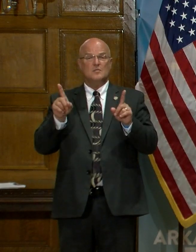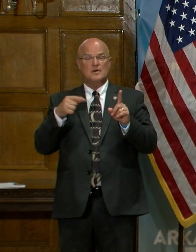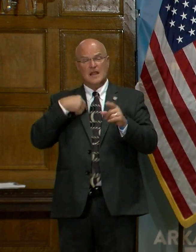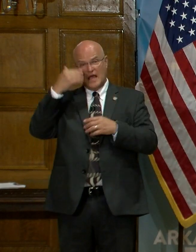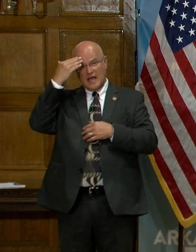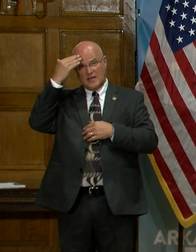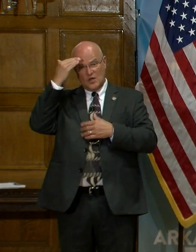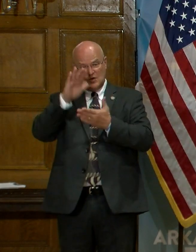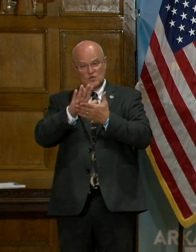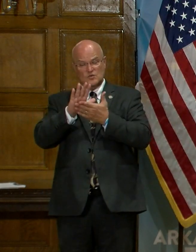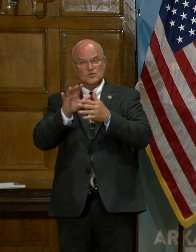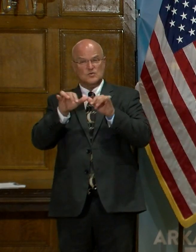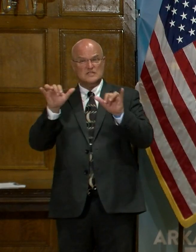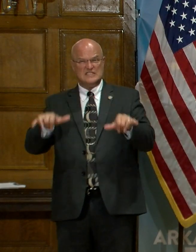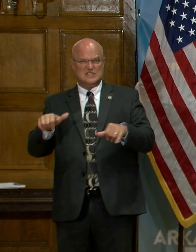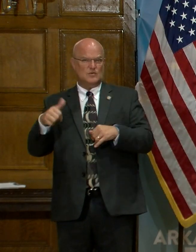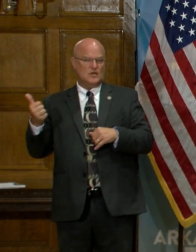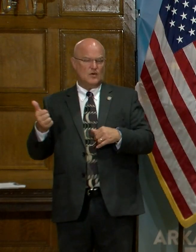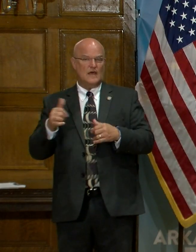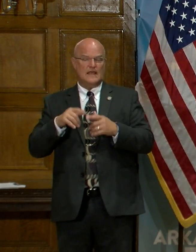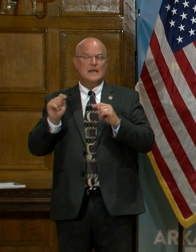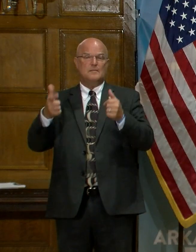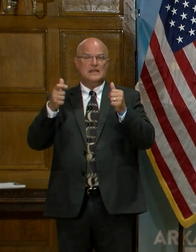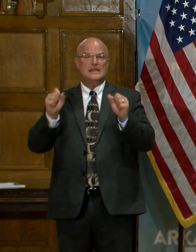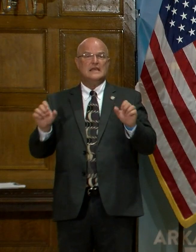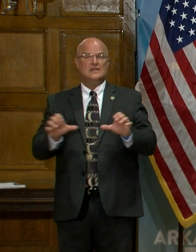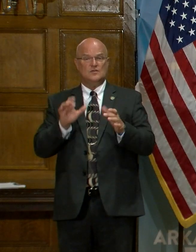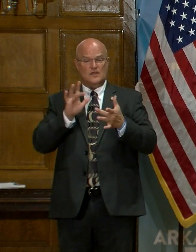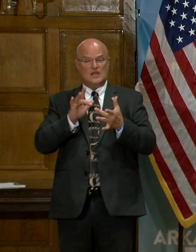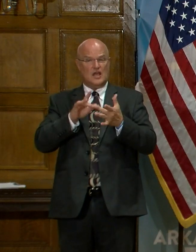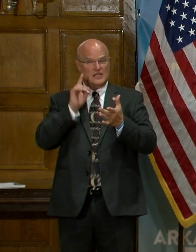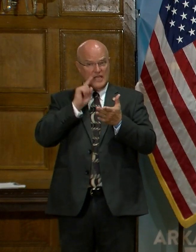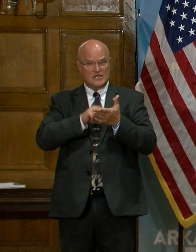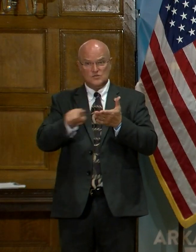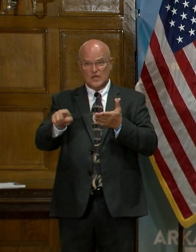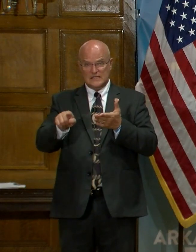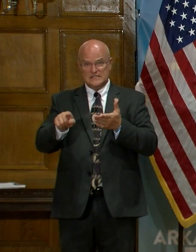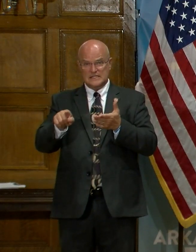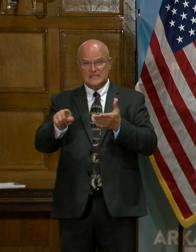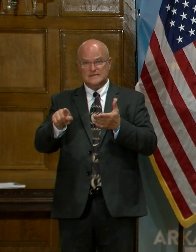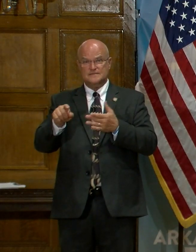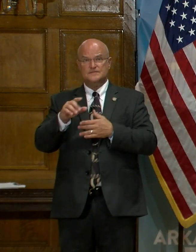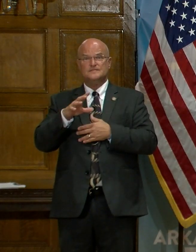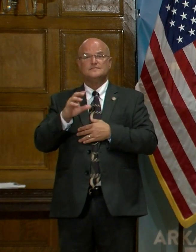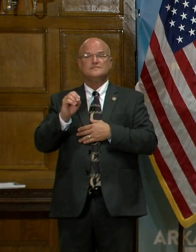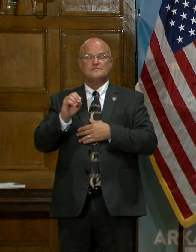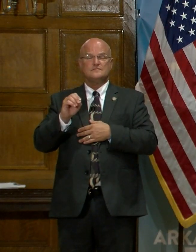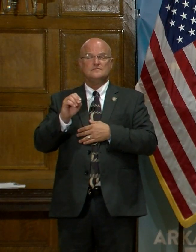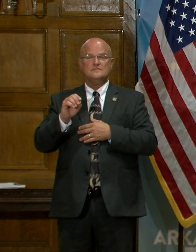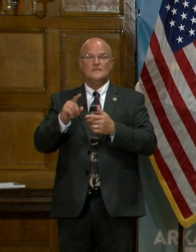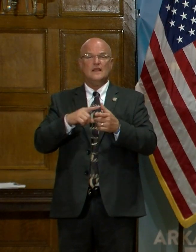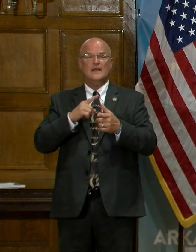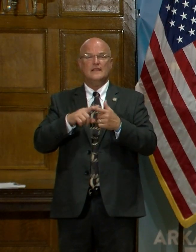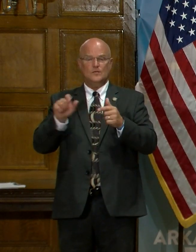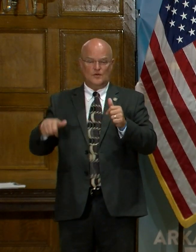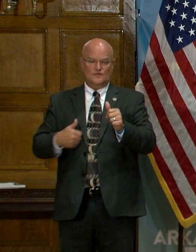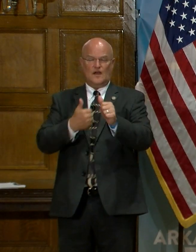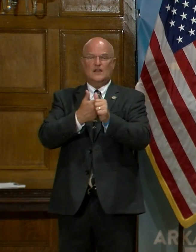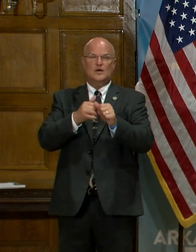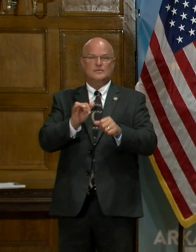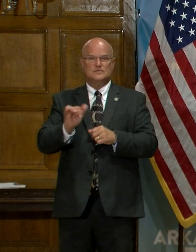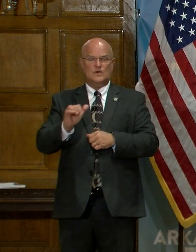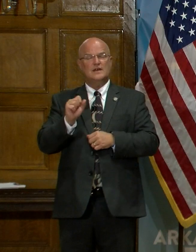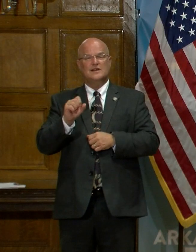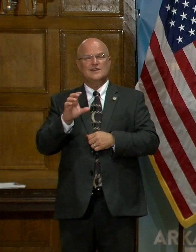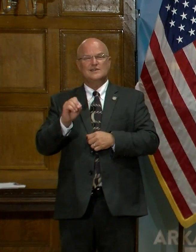I know in a school system or otherwise, they immediately can do their contact tracing and then we follow up as